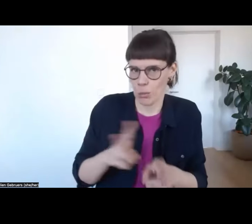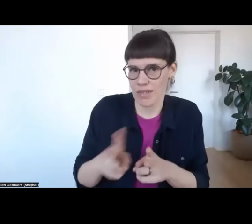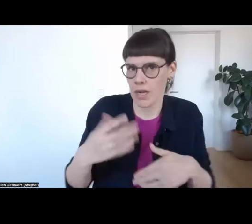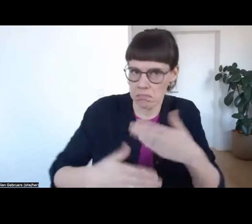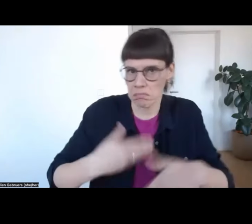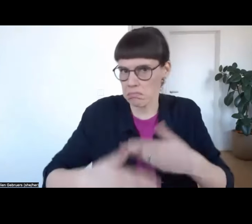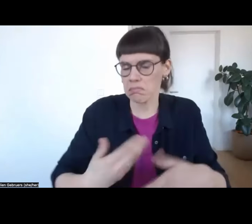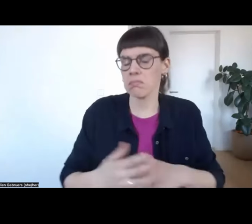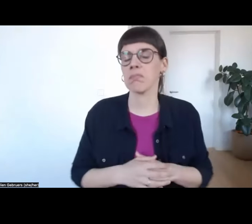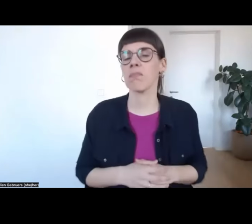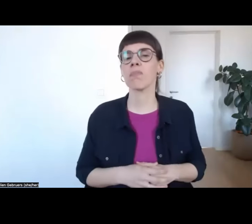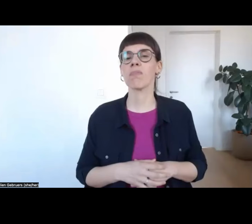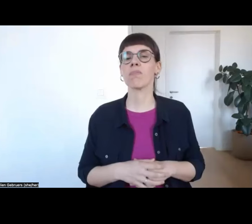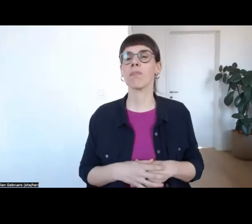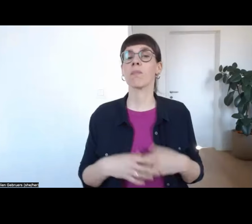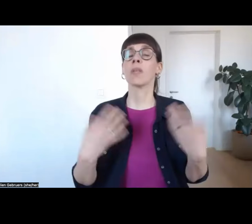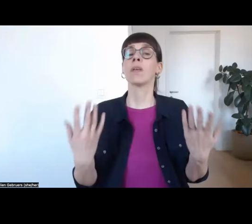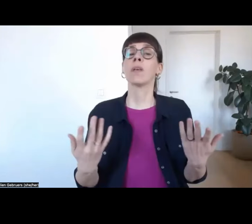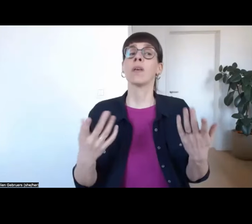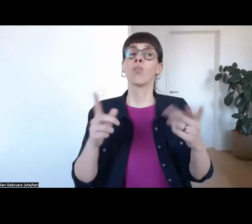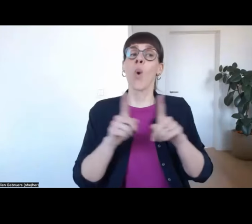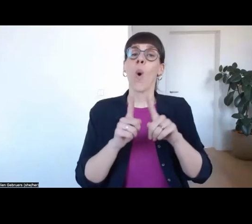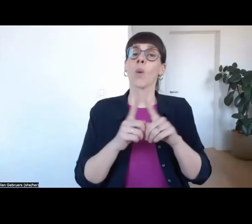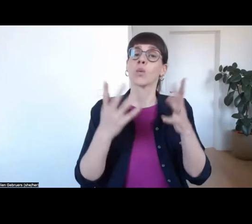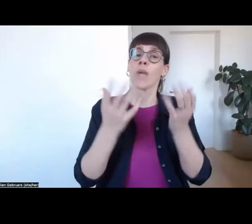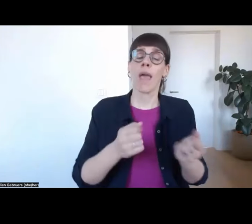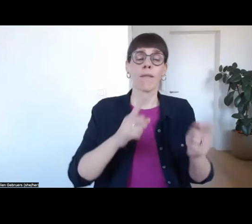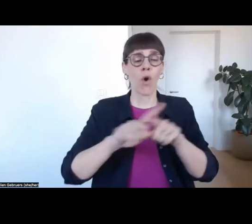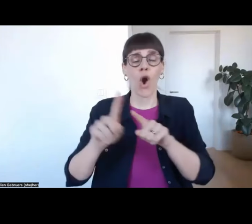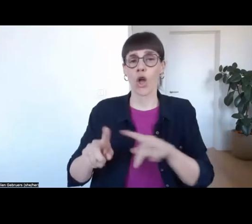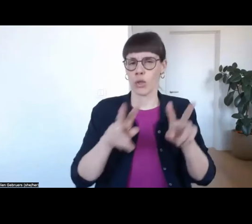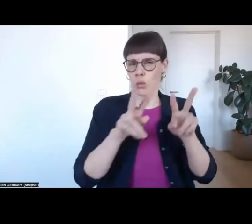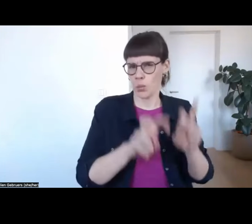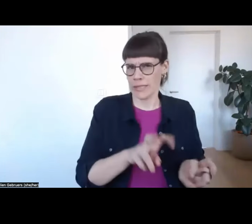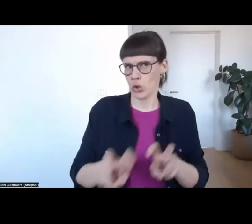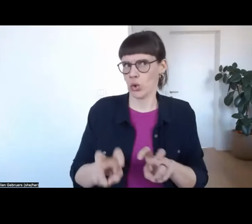And they would often maybe represent the